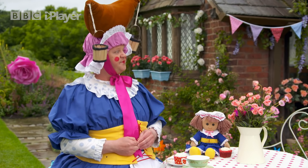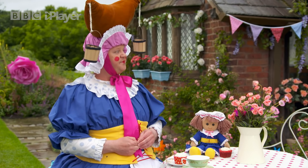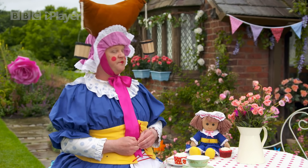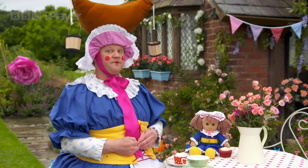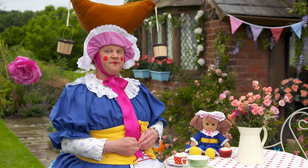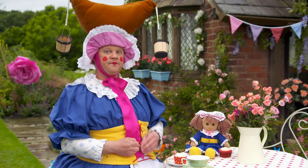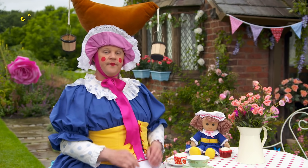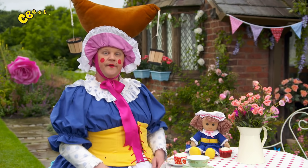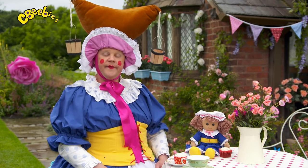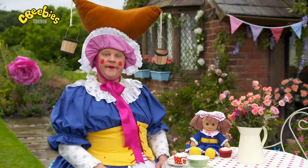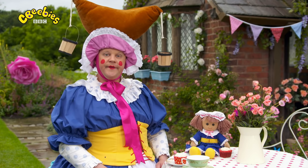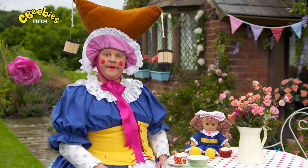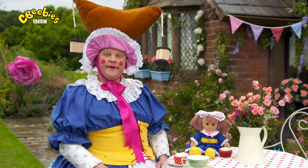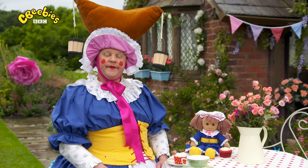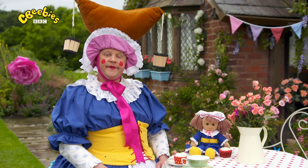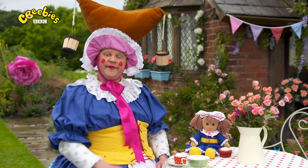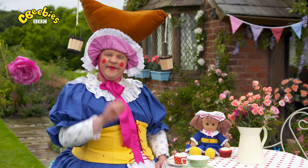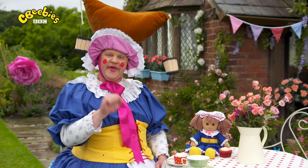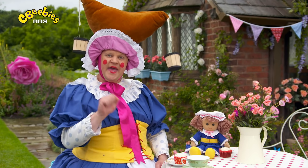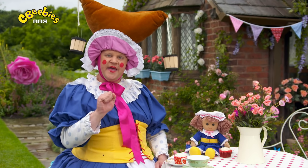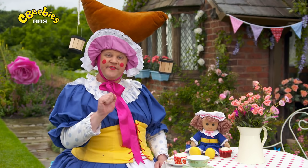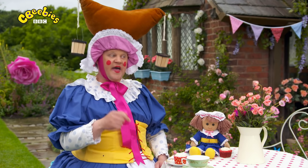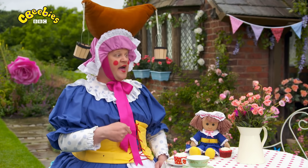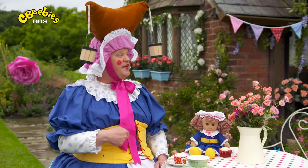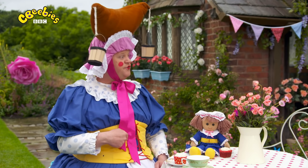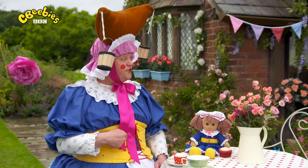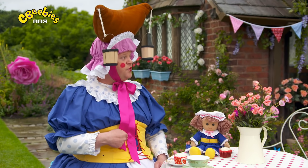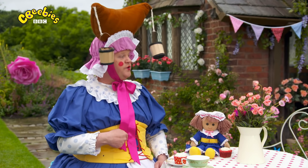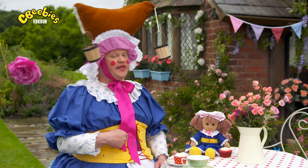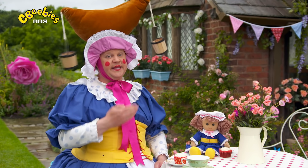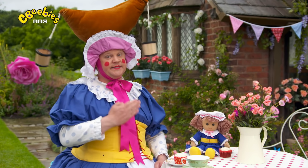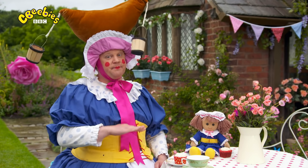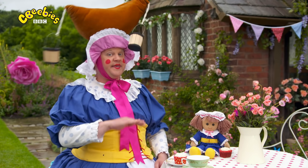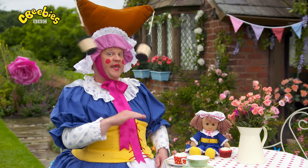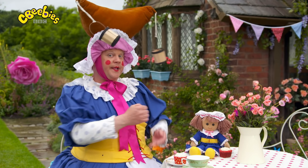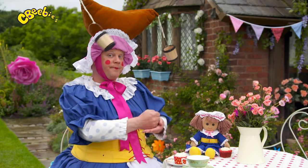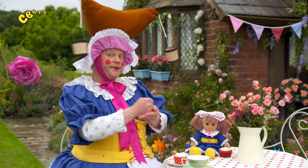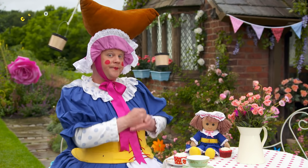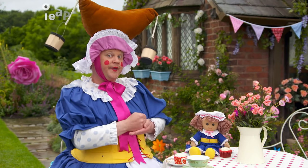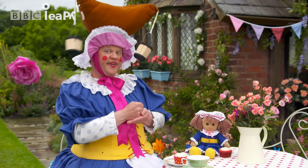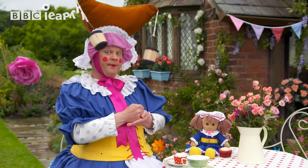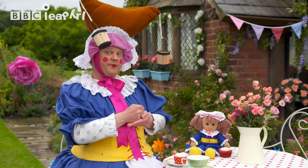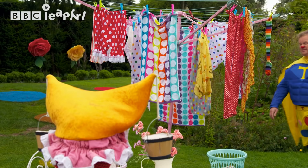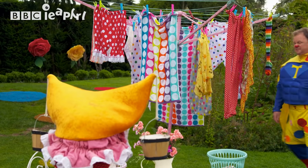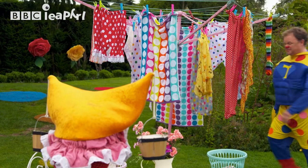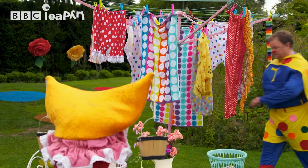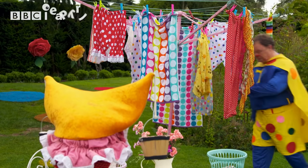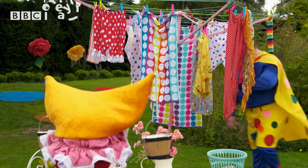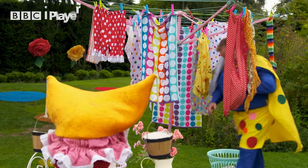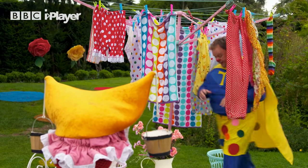need some help to get rid of them, Aunt Polly. Yes, I do need some help. Yep.